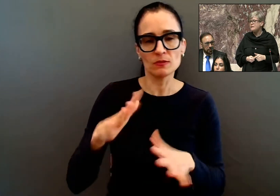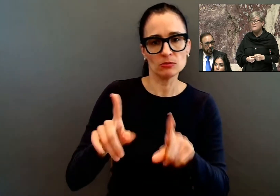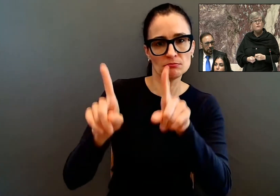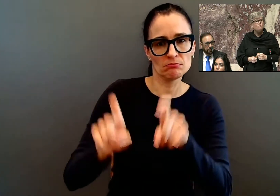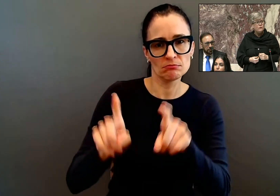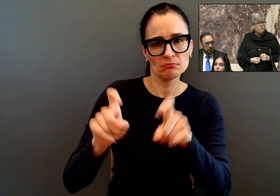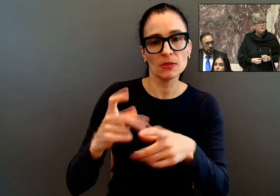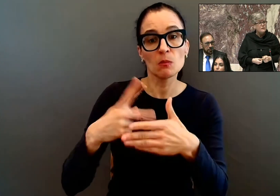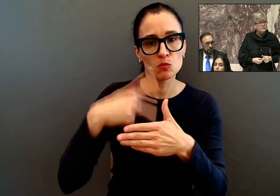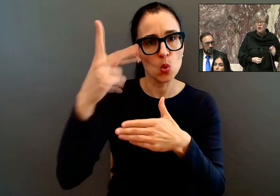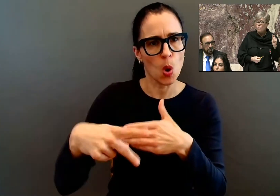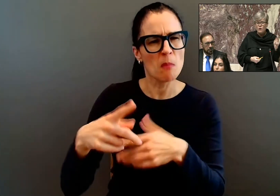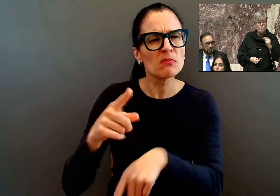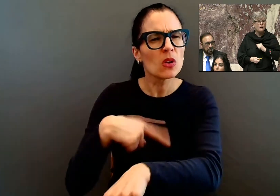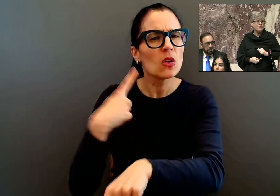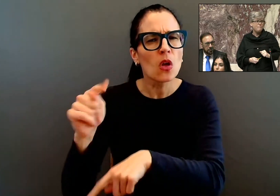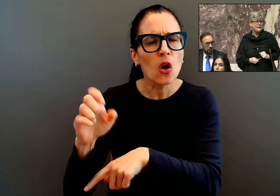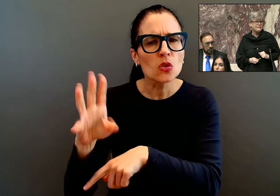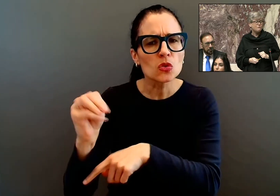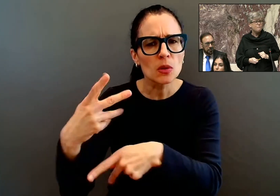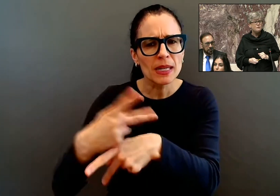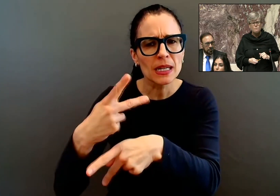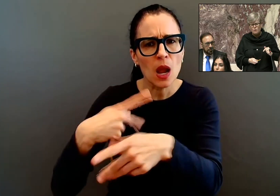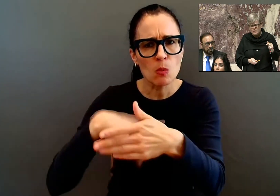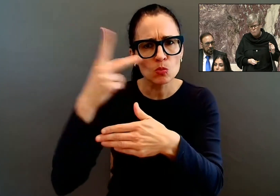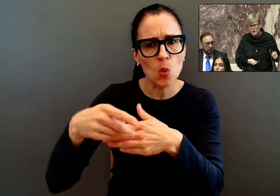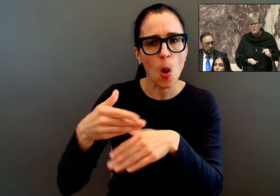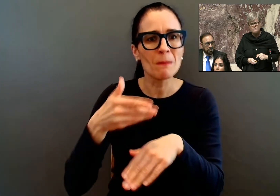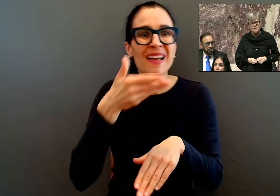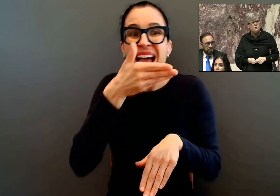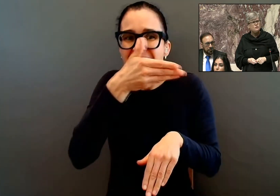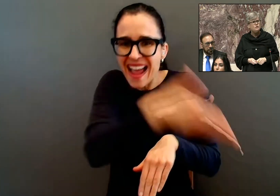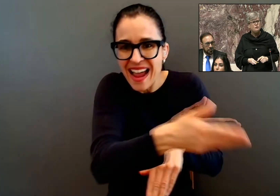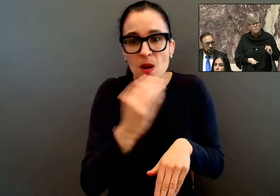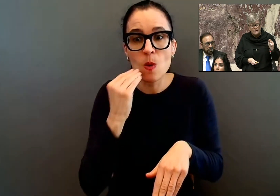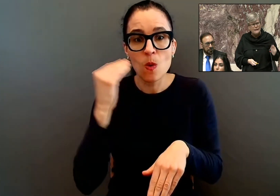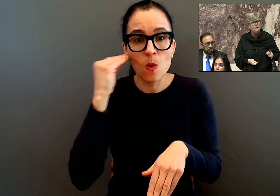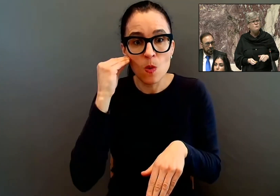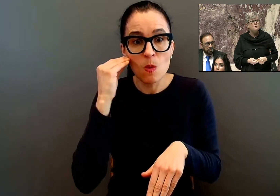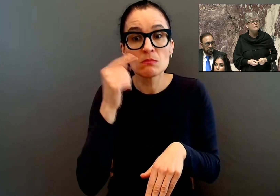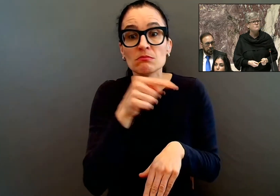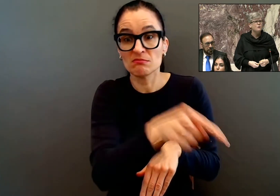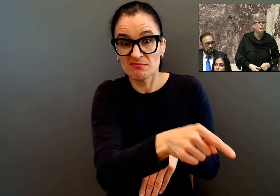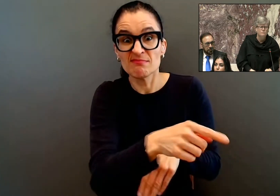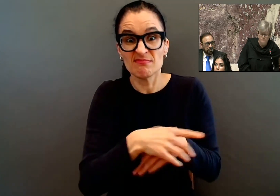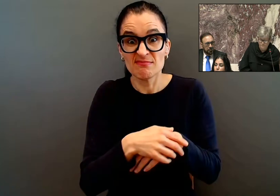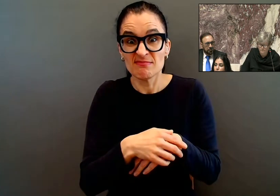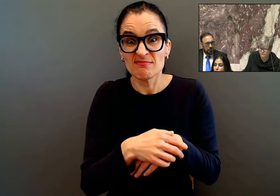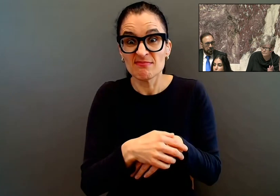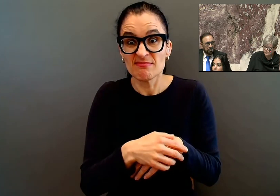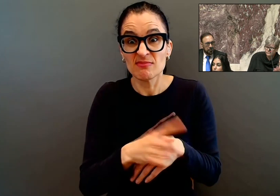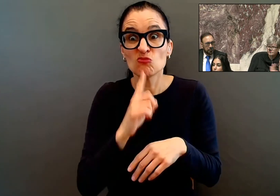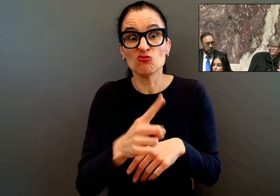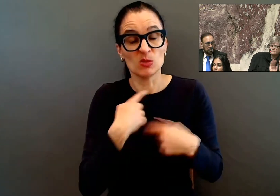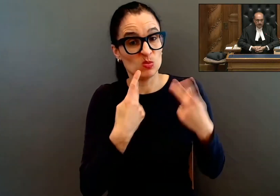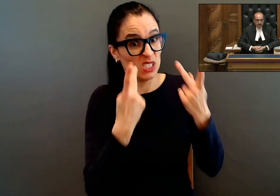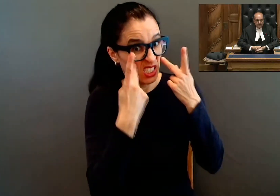program that is having real results. We are not going to back down from the support that we know seniors deserve. We're going to keep doing this work.